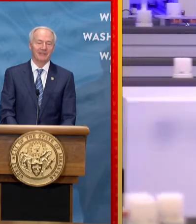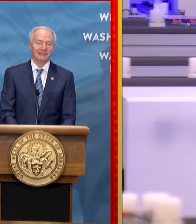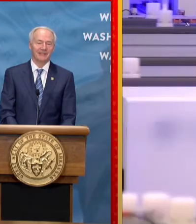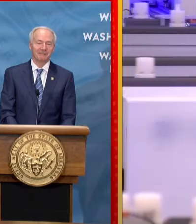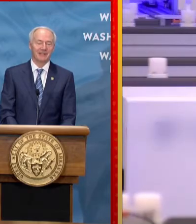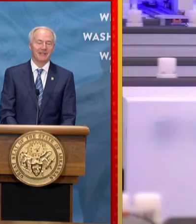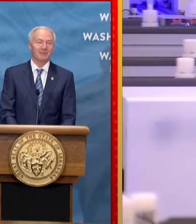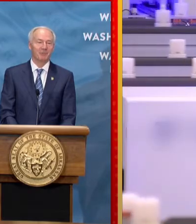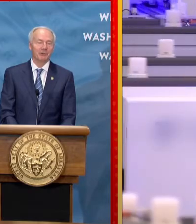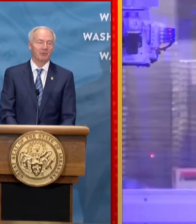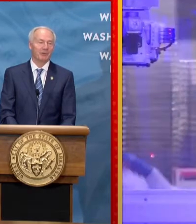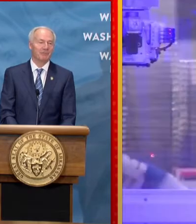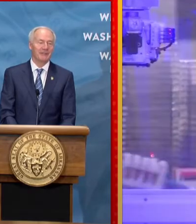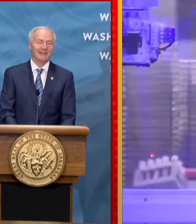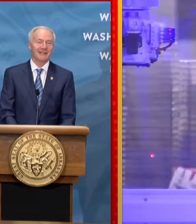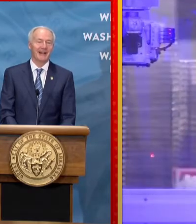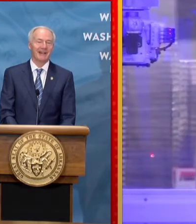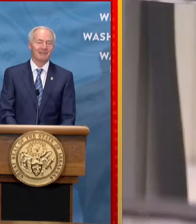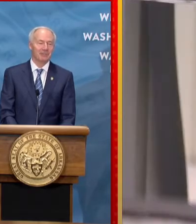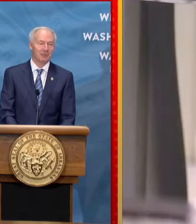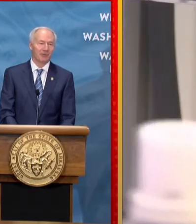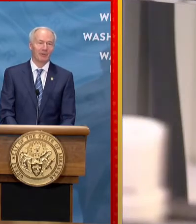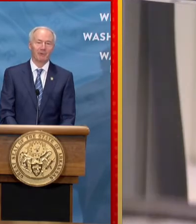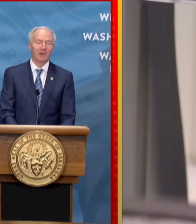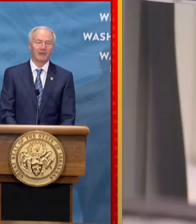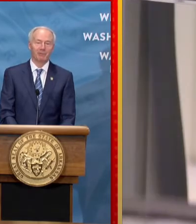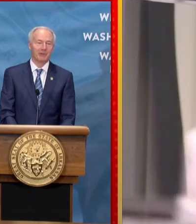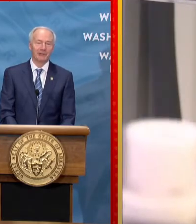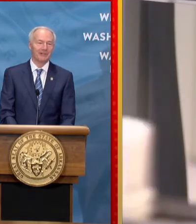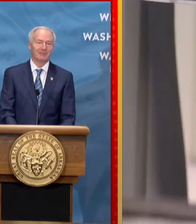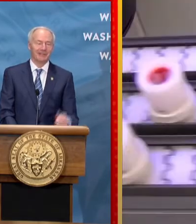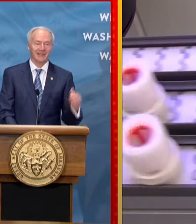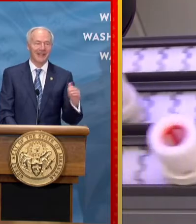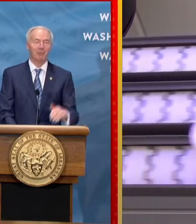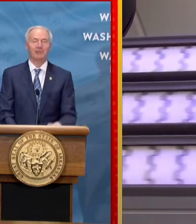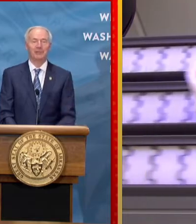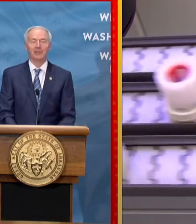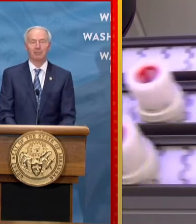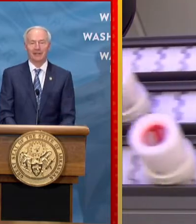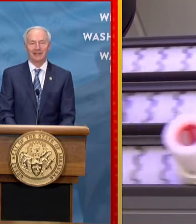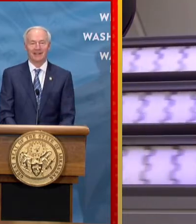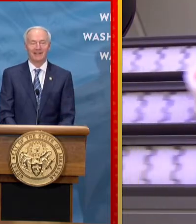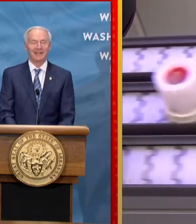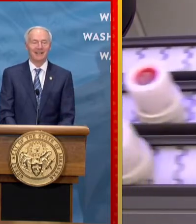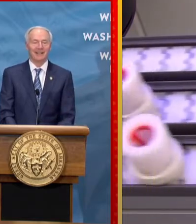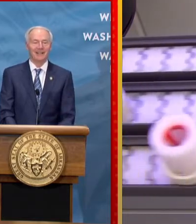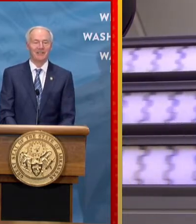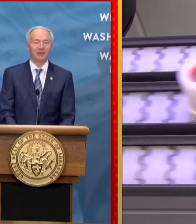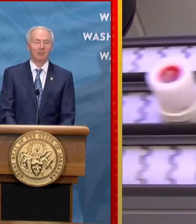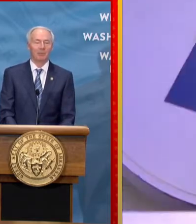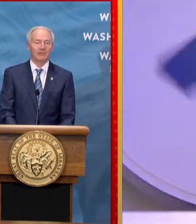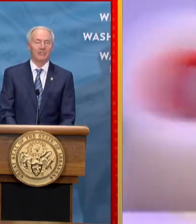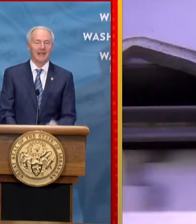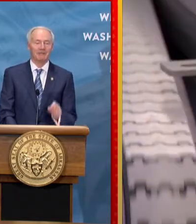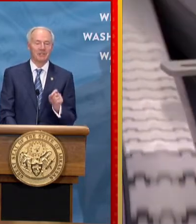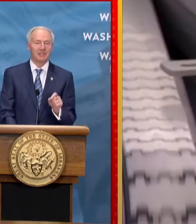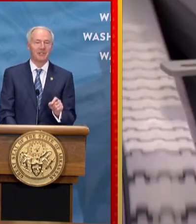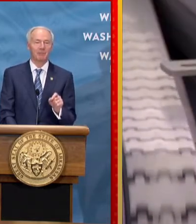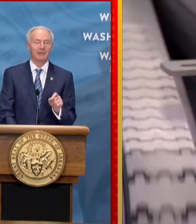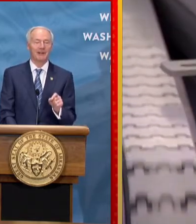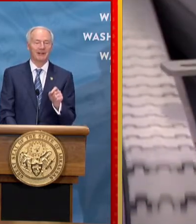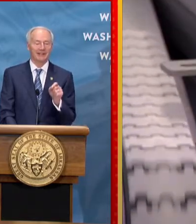what whether we're in the eye of the storm or whether we're on a downward slope right now. And so we just have